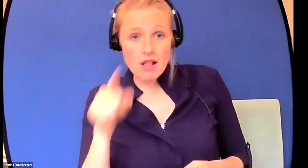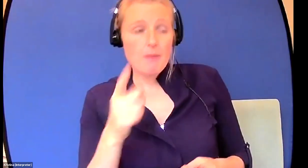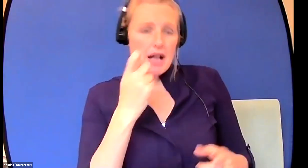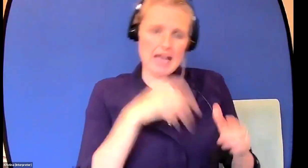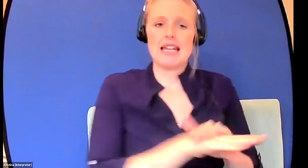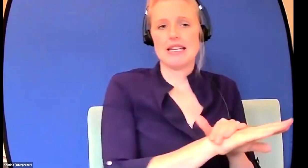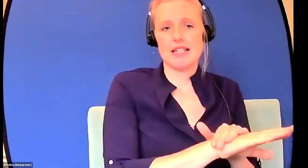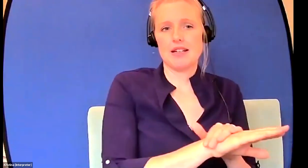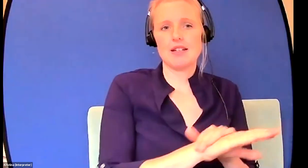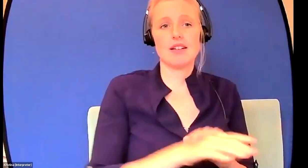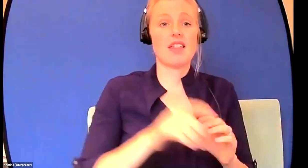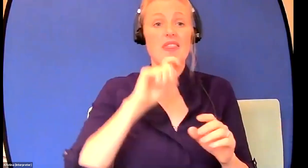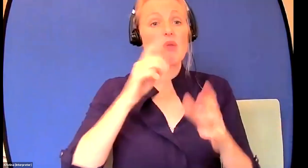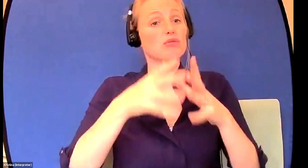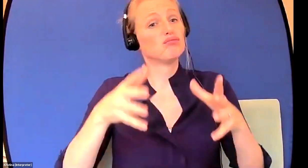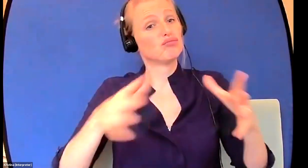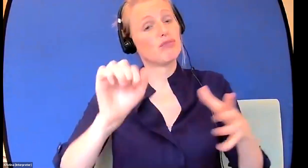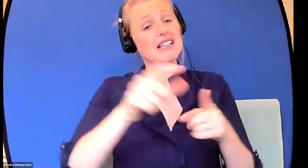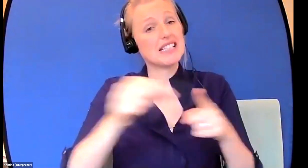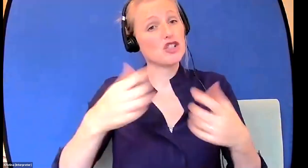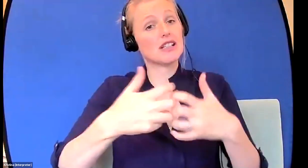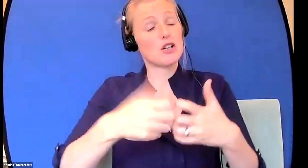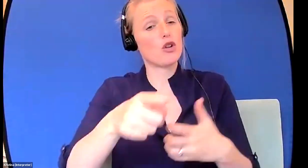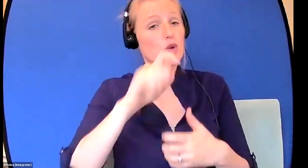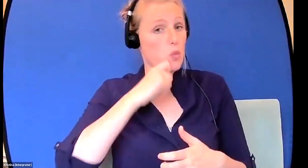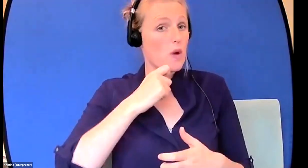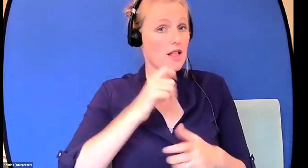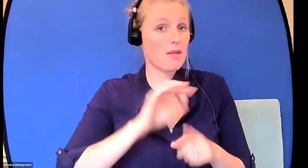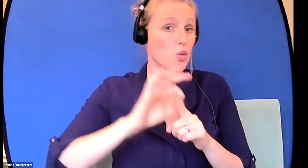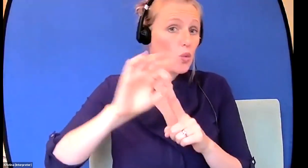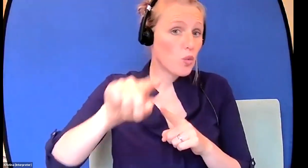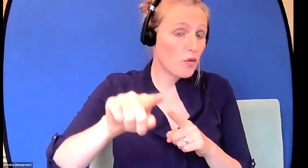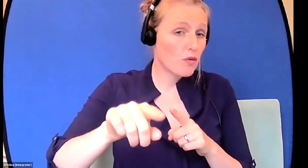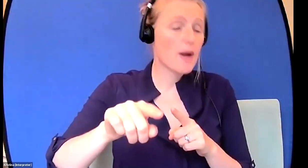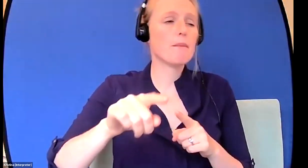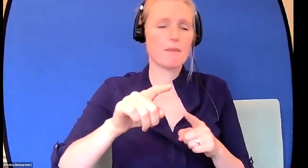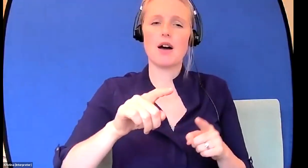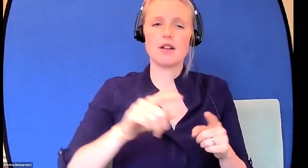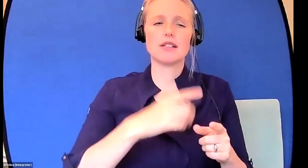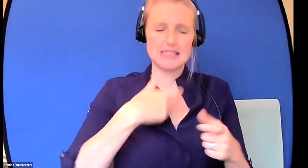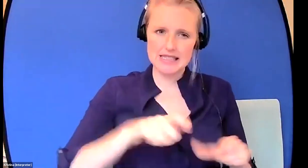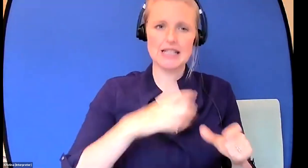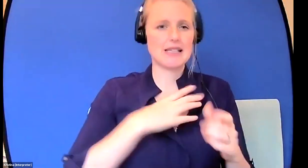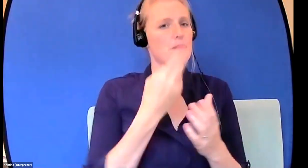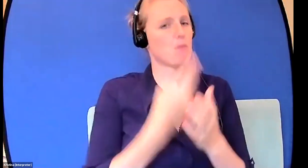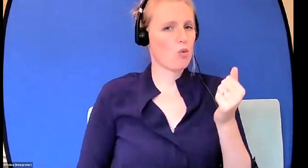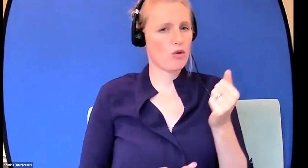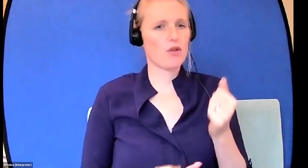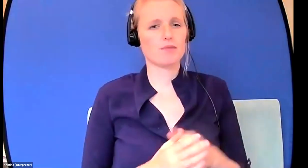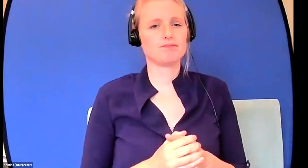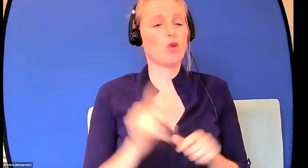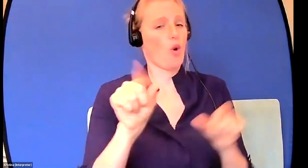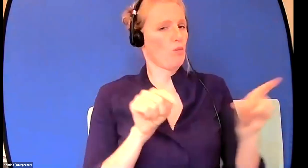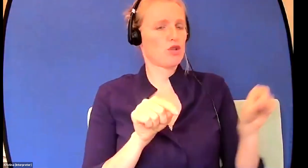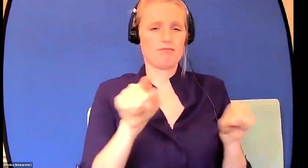in the digital technologies will facilitate this, new hybrid experiences for the audiences. So